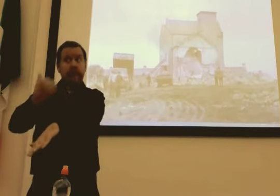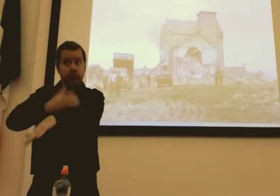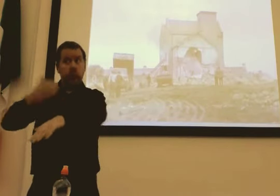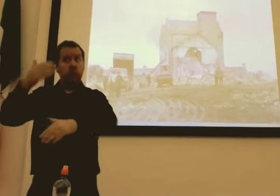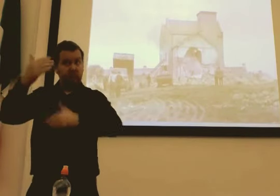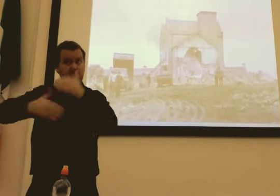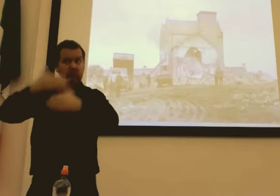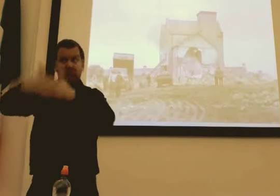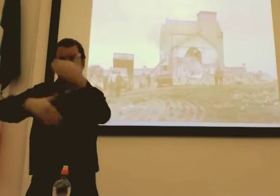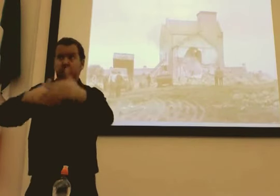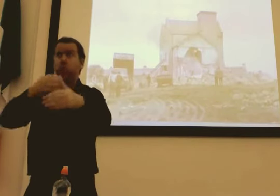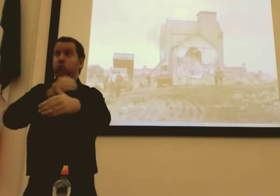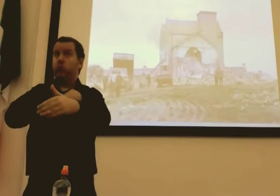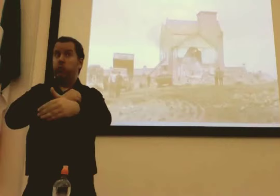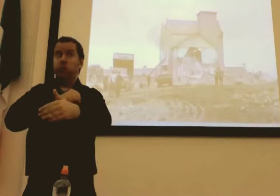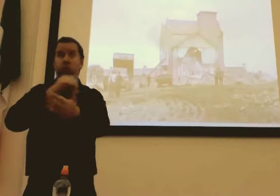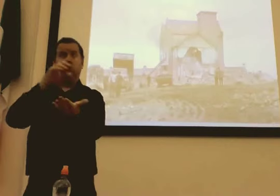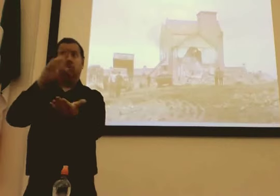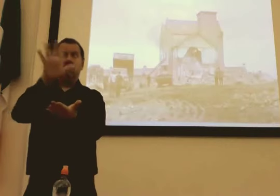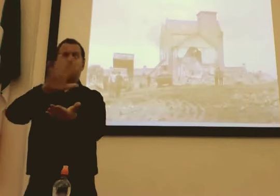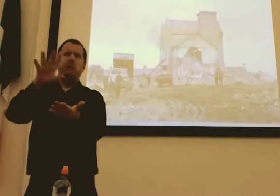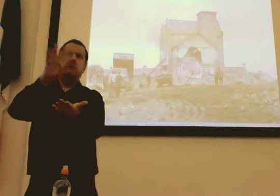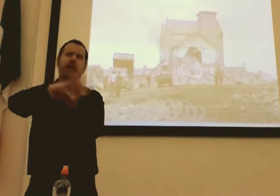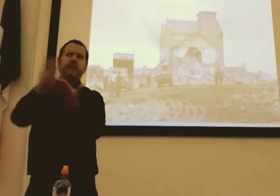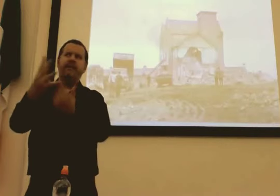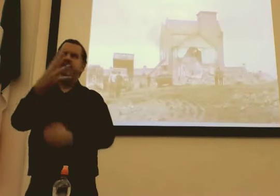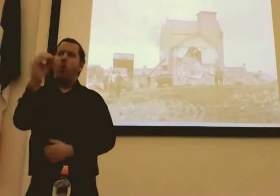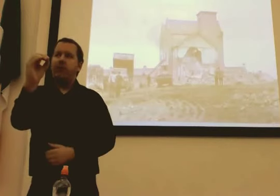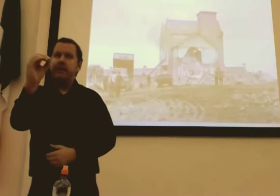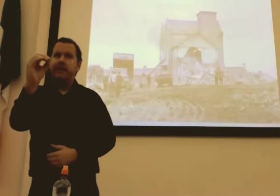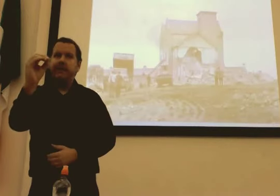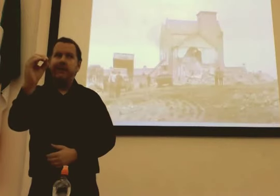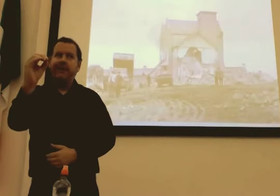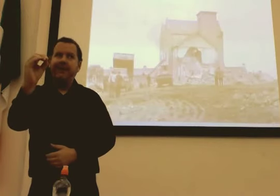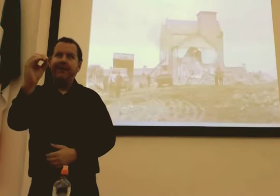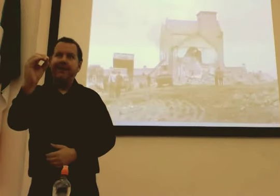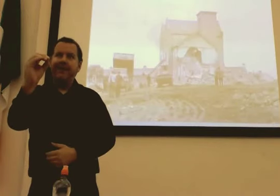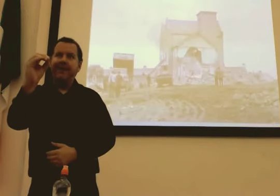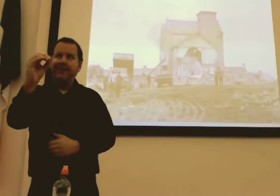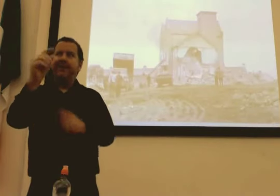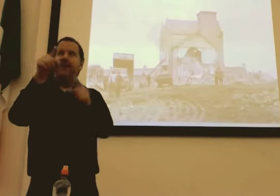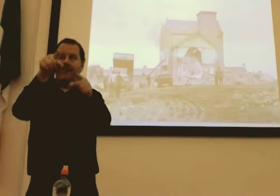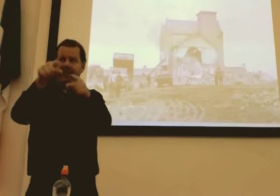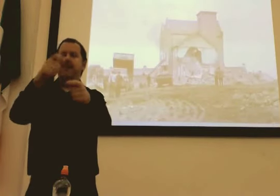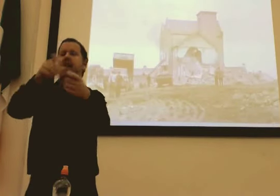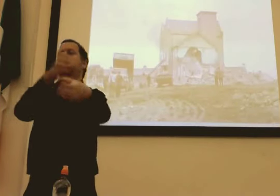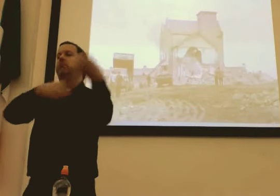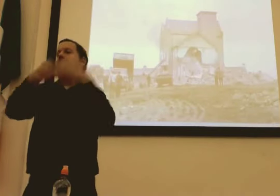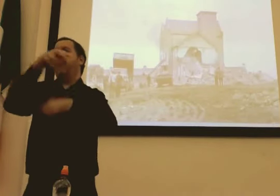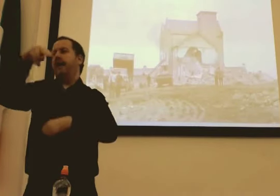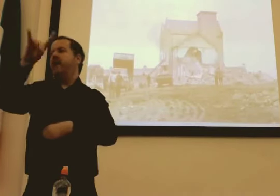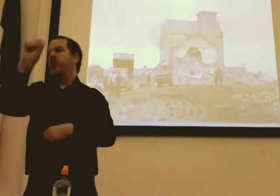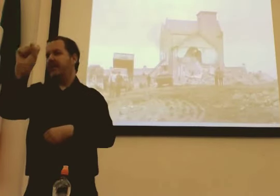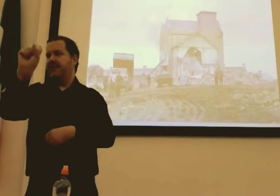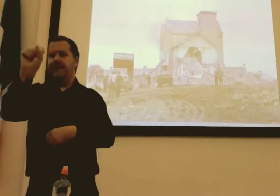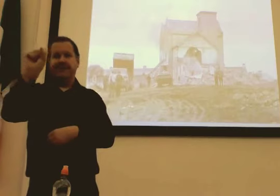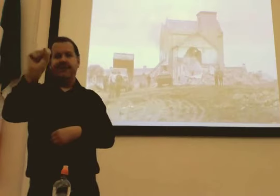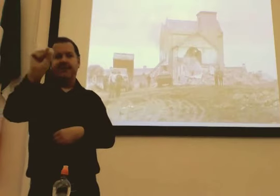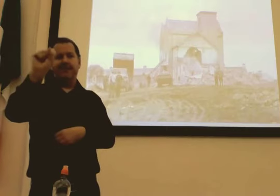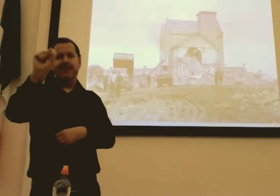end over in England, but in Ireland it continued up until the 1940s. And then it was replaced